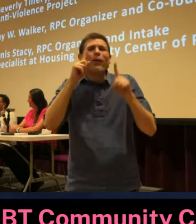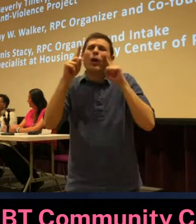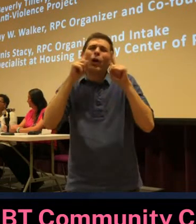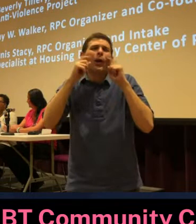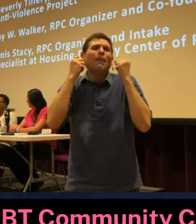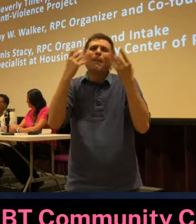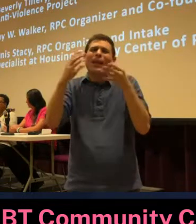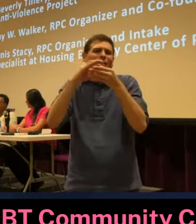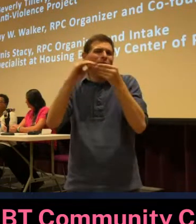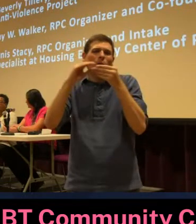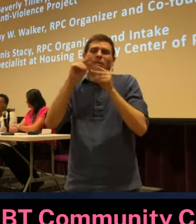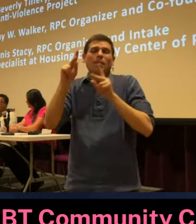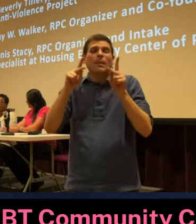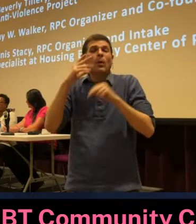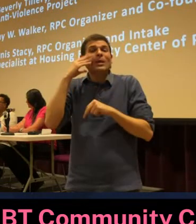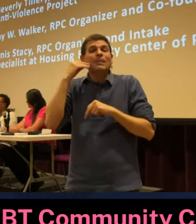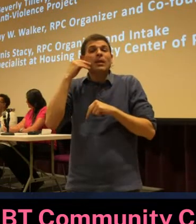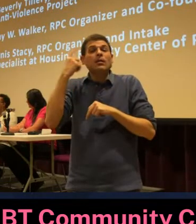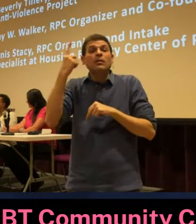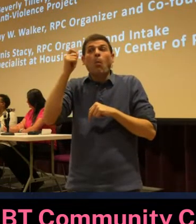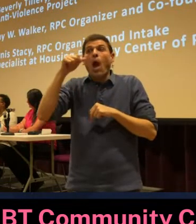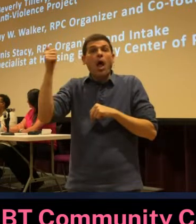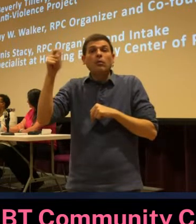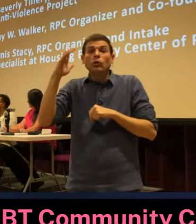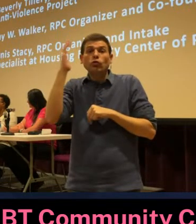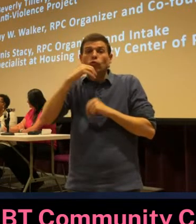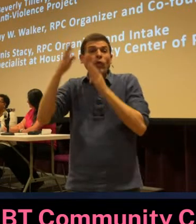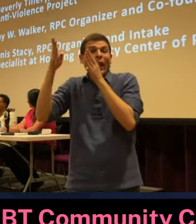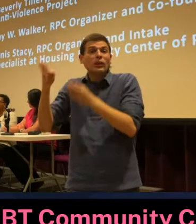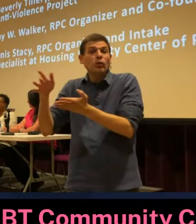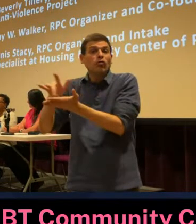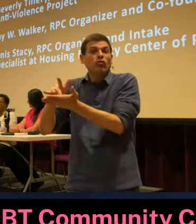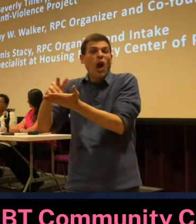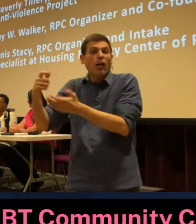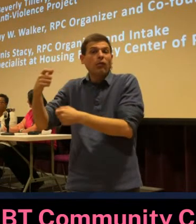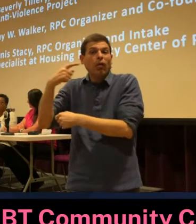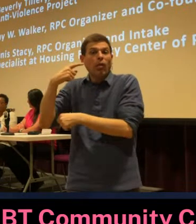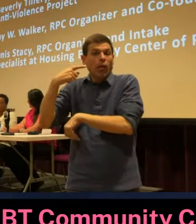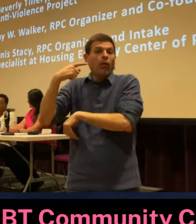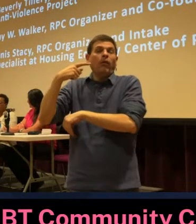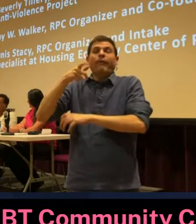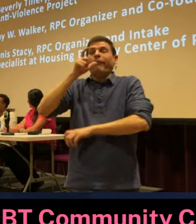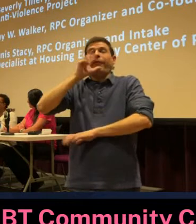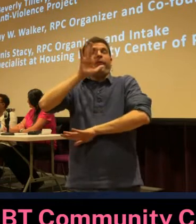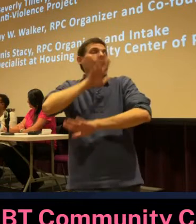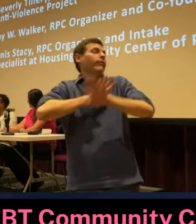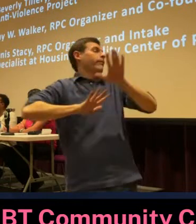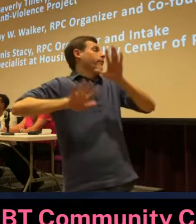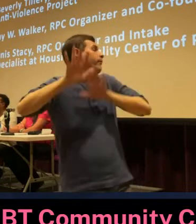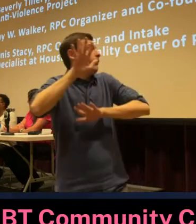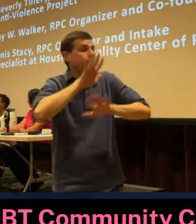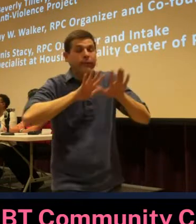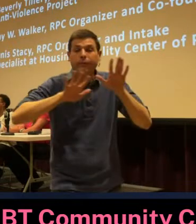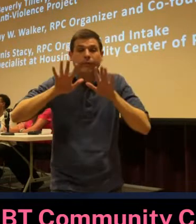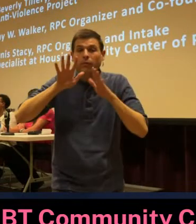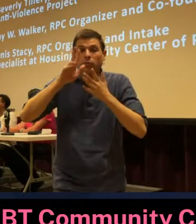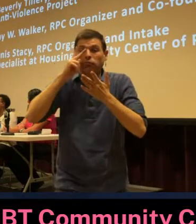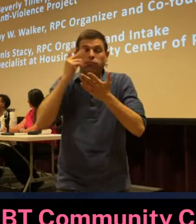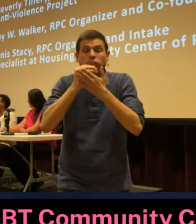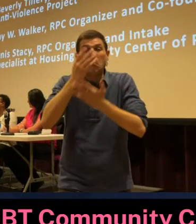being drugged and having their money stolen.